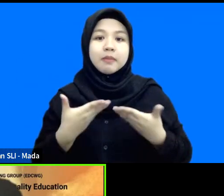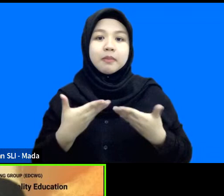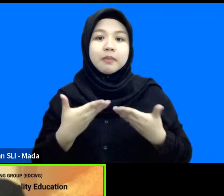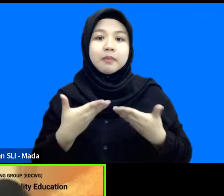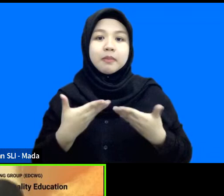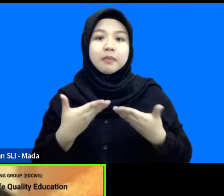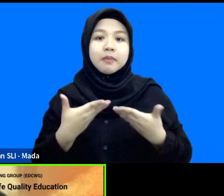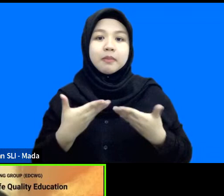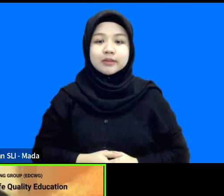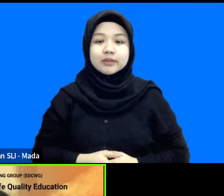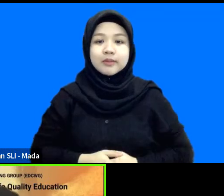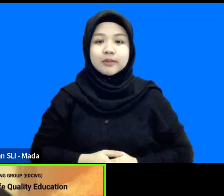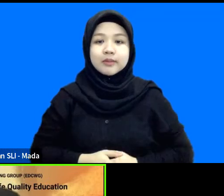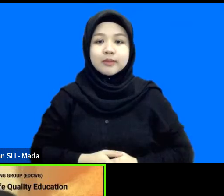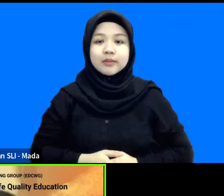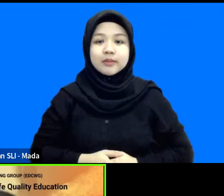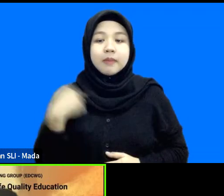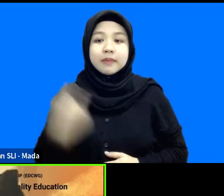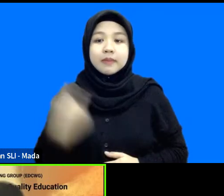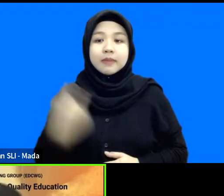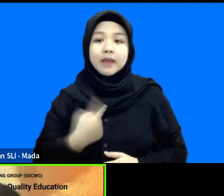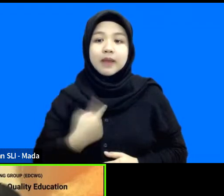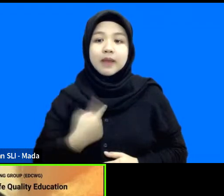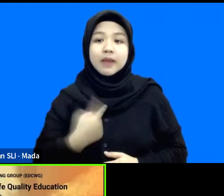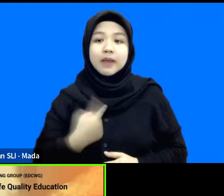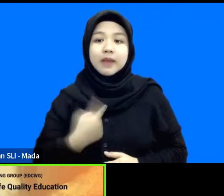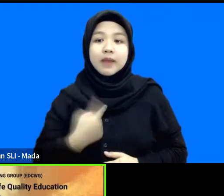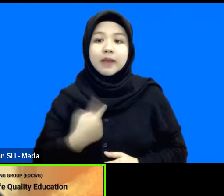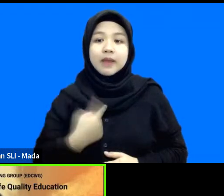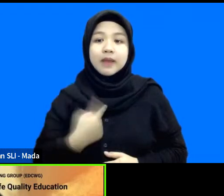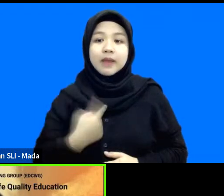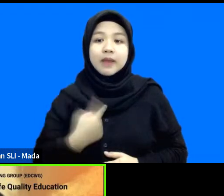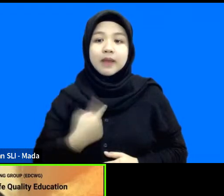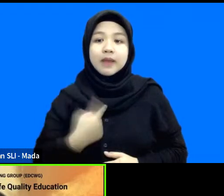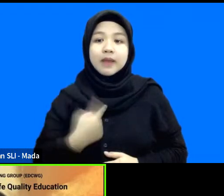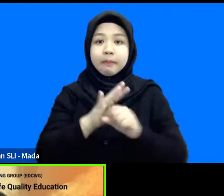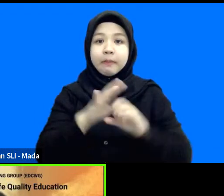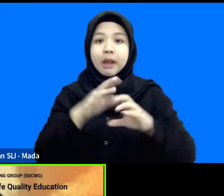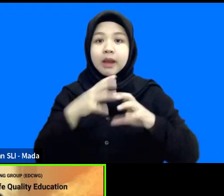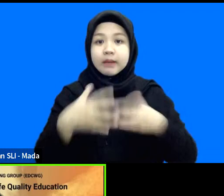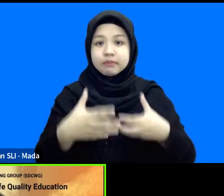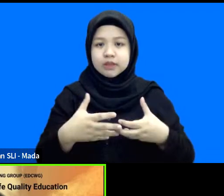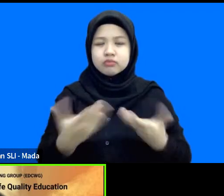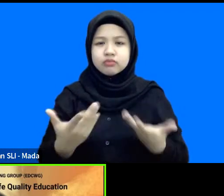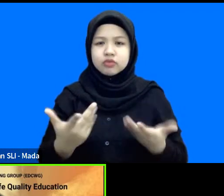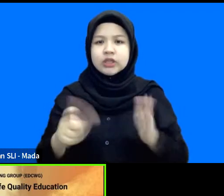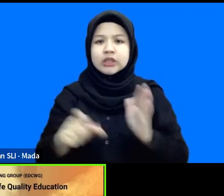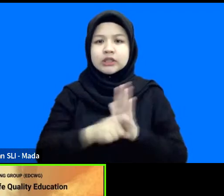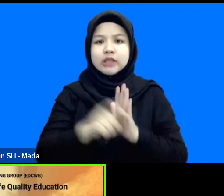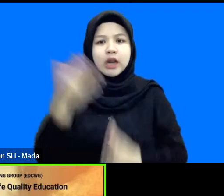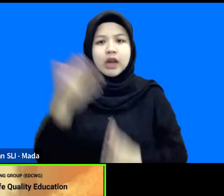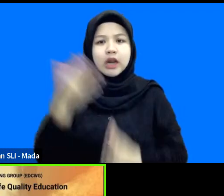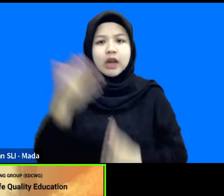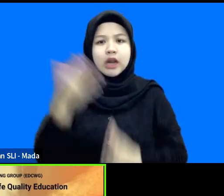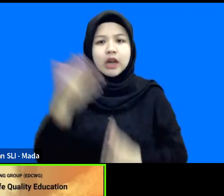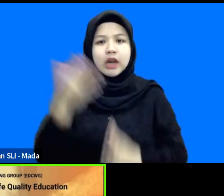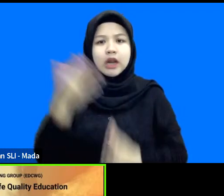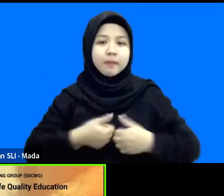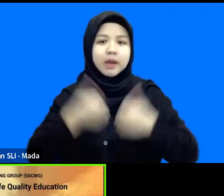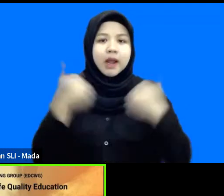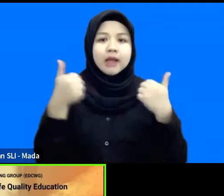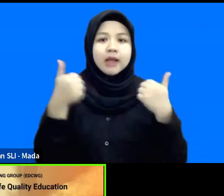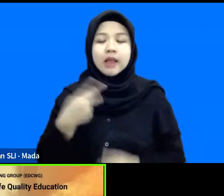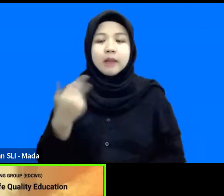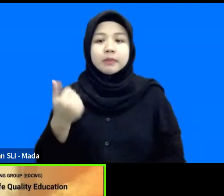necessarily work. So that's why we need to strengthen the blended learning strategies, as well as how we can create a more resilient and